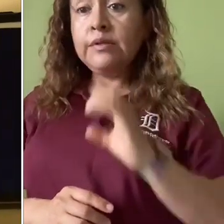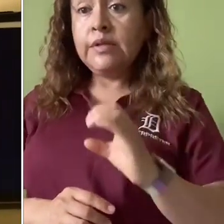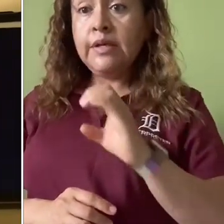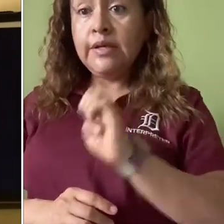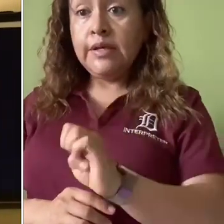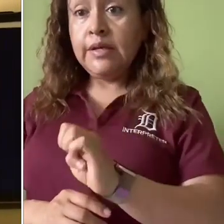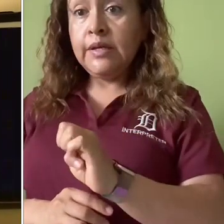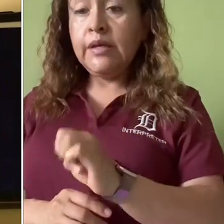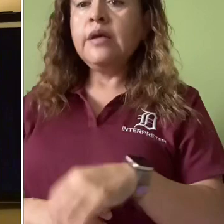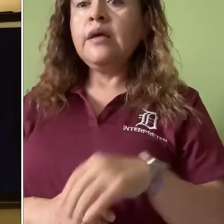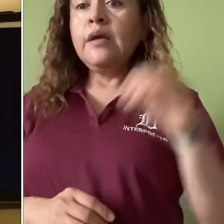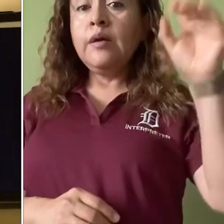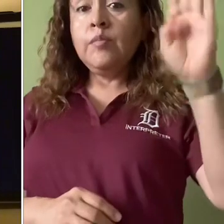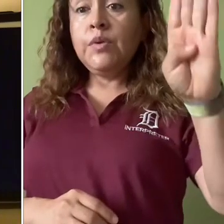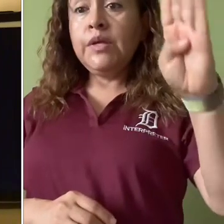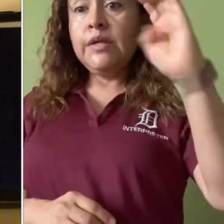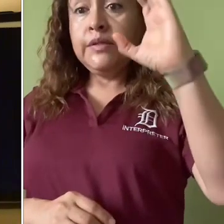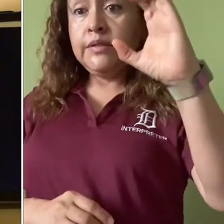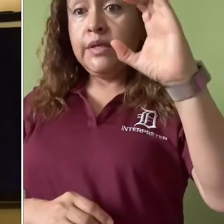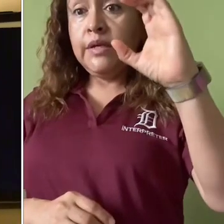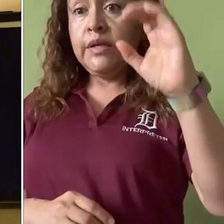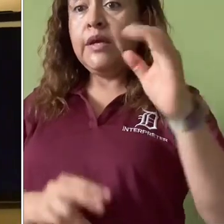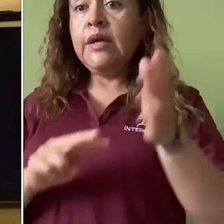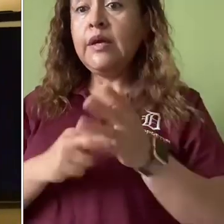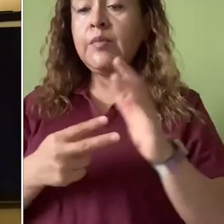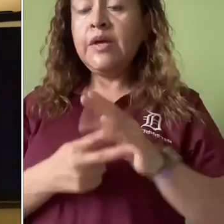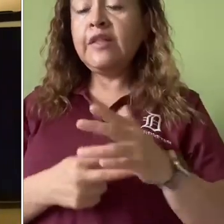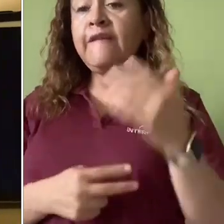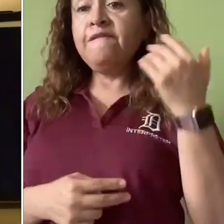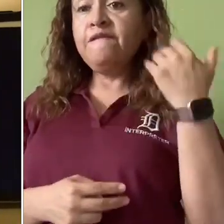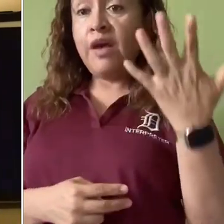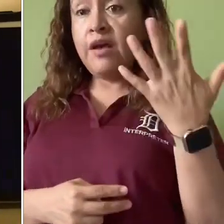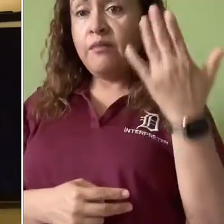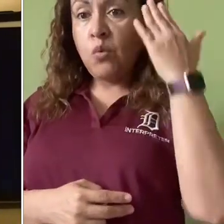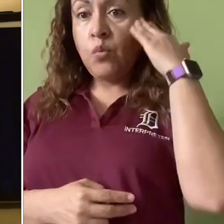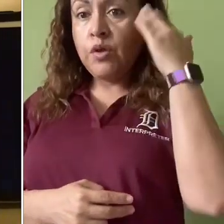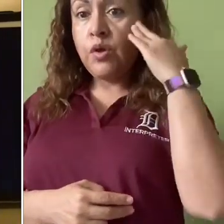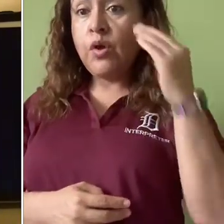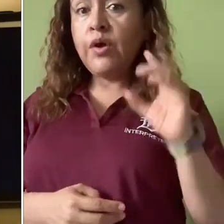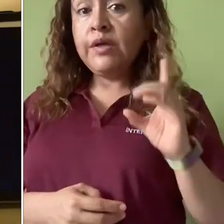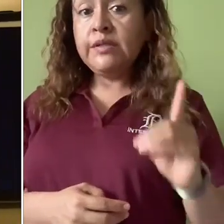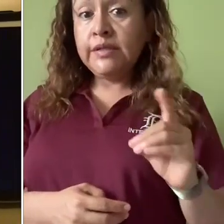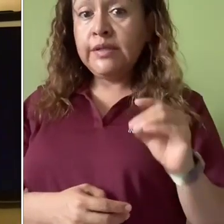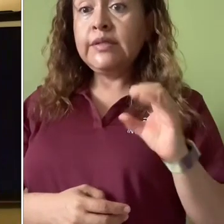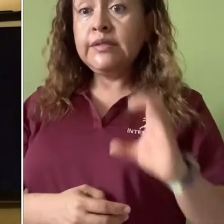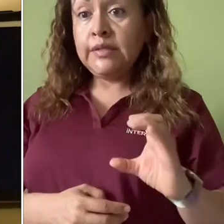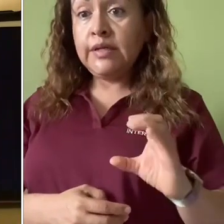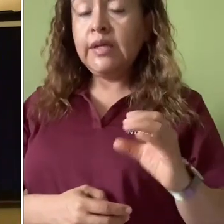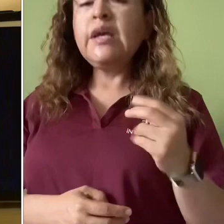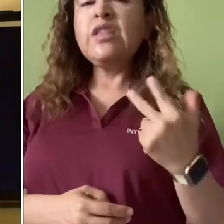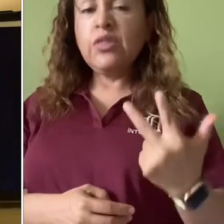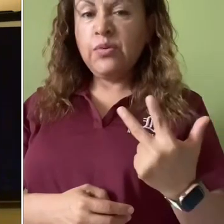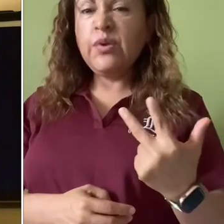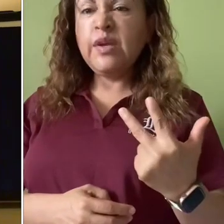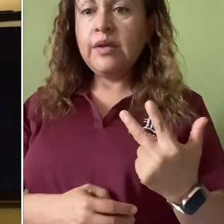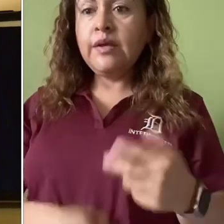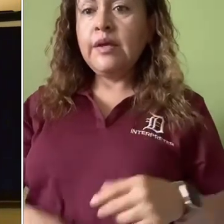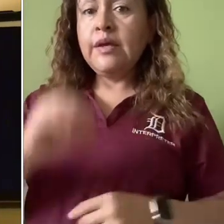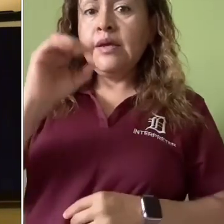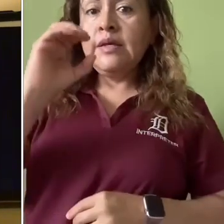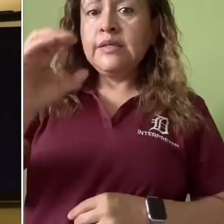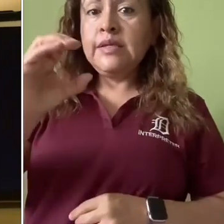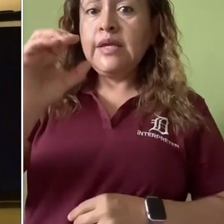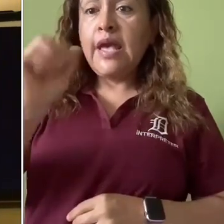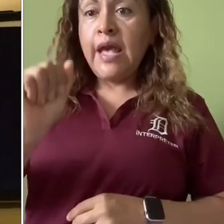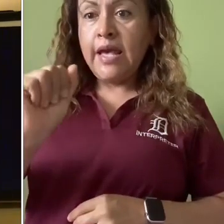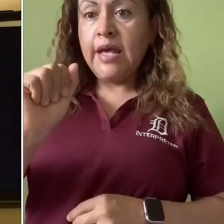we know what BC is. BC right over here is 5. We know what DC is. It is